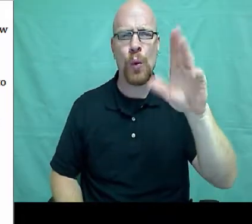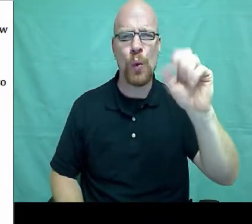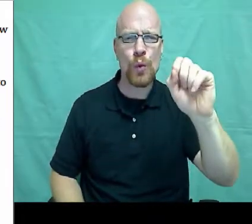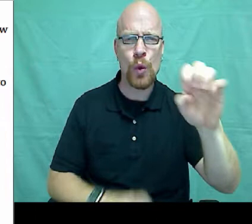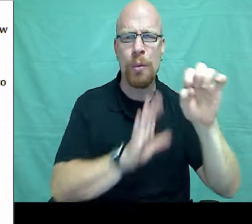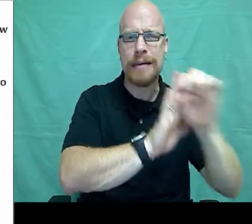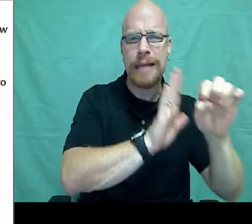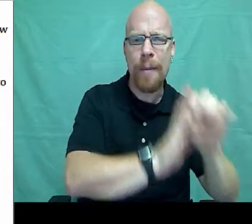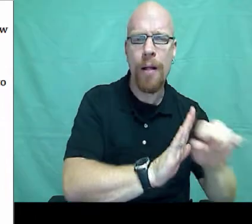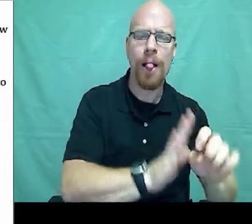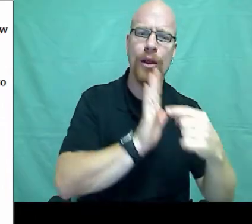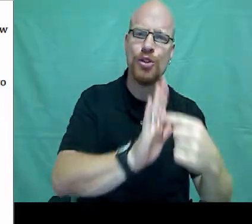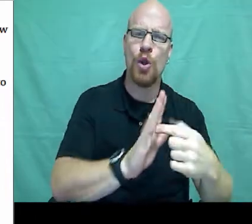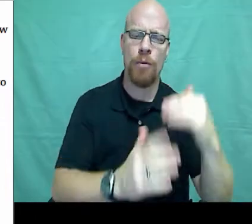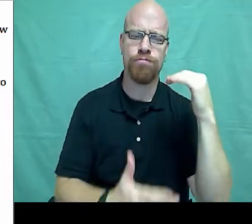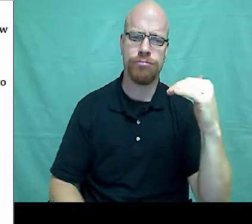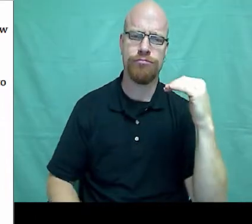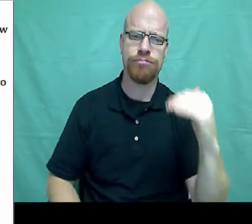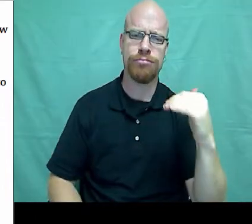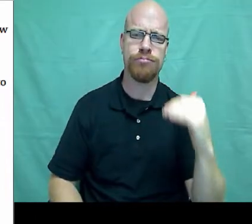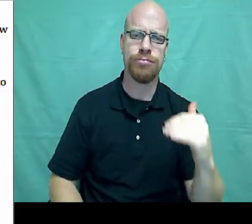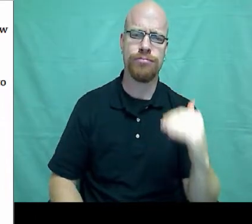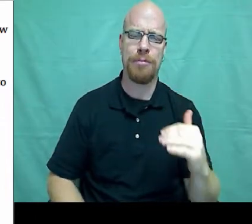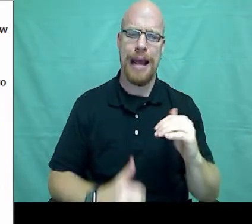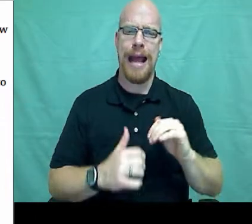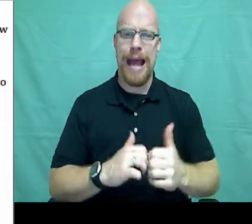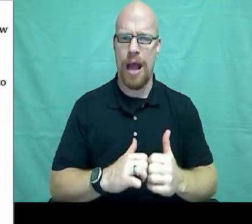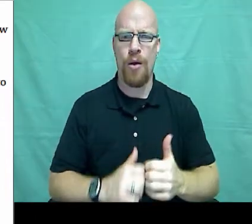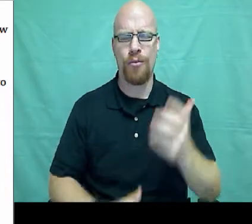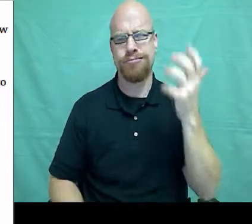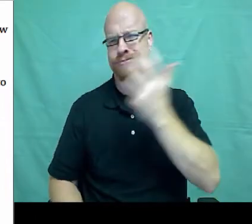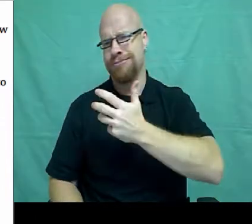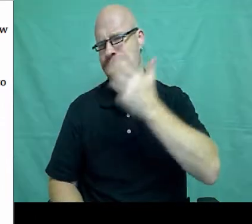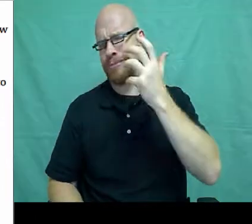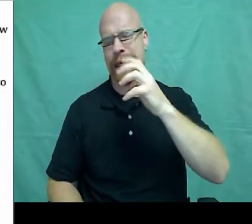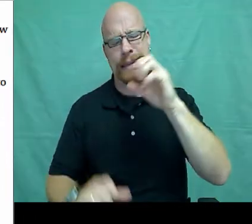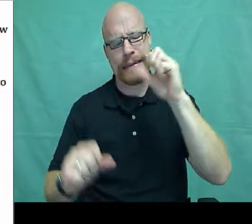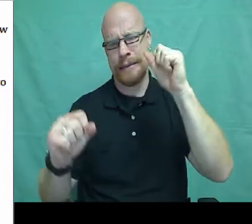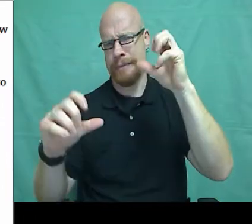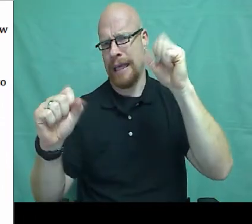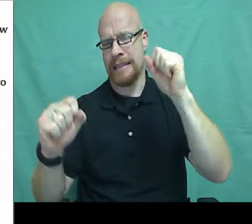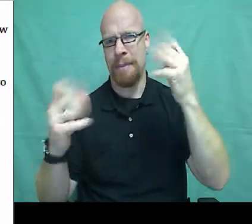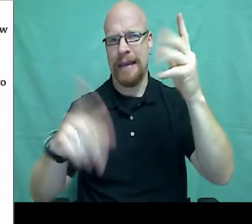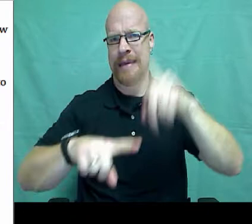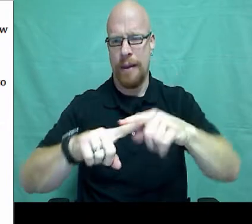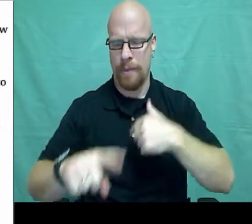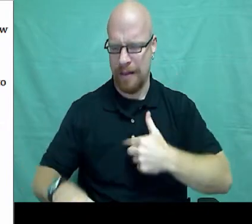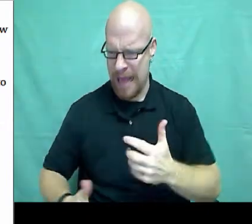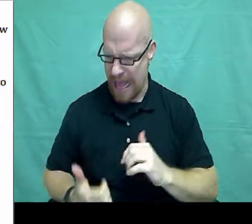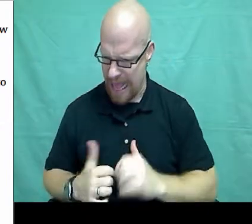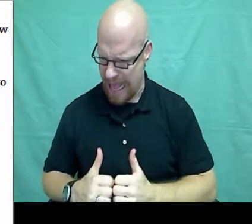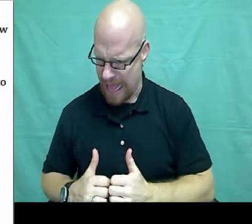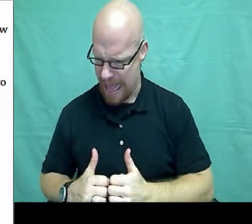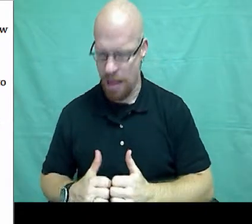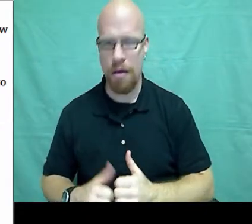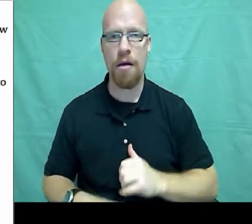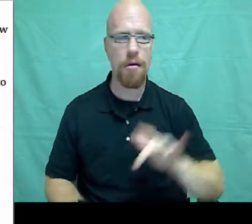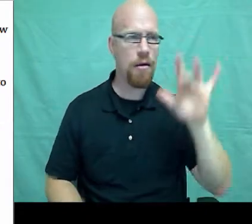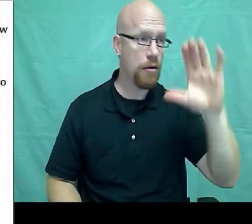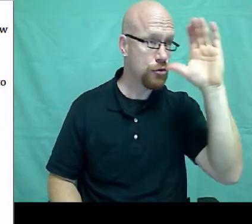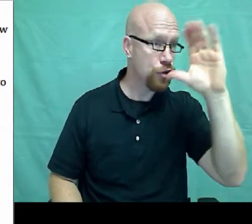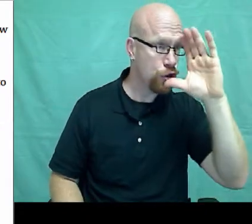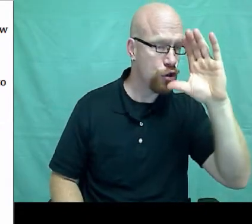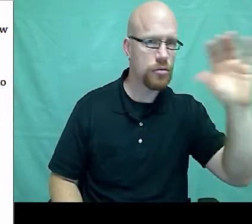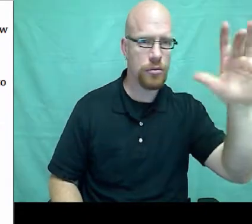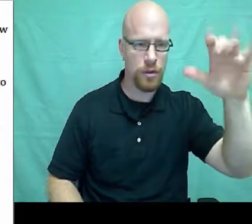the internet. There are YouTube examples, there are website examples. It's amazing how many times I've had to look